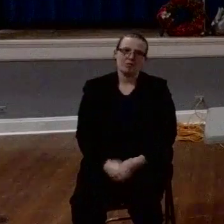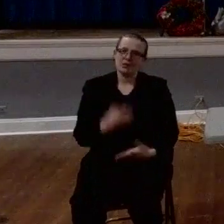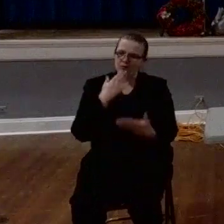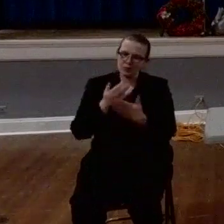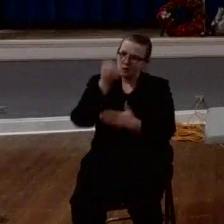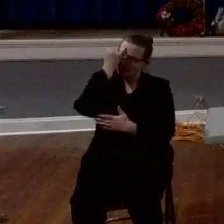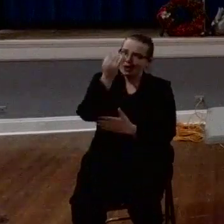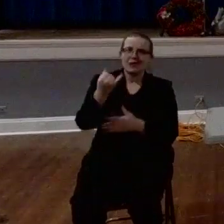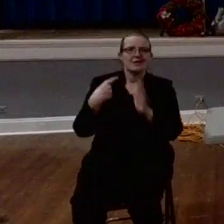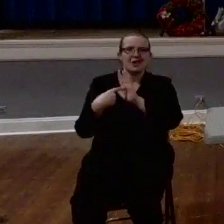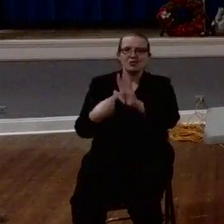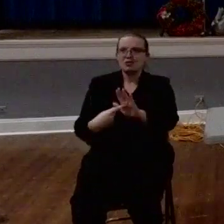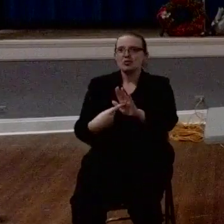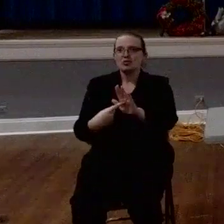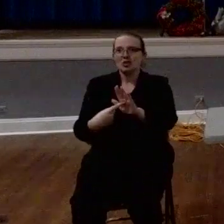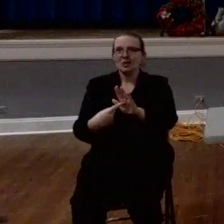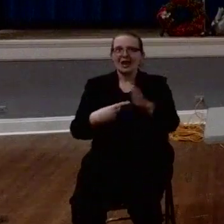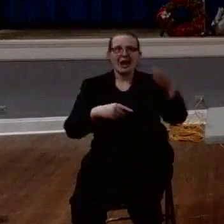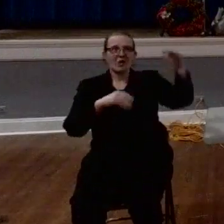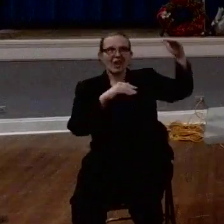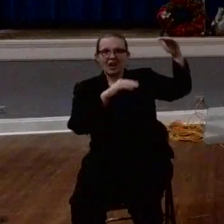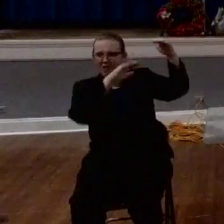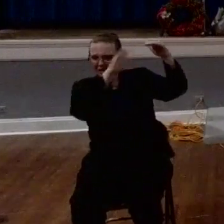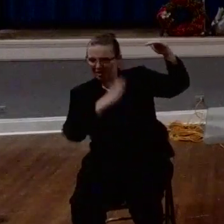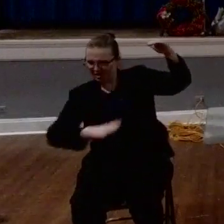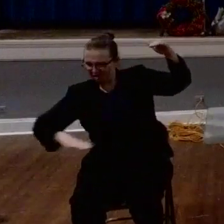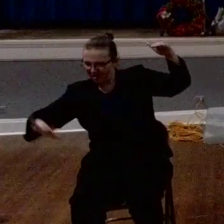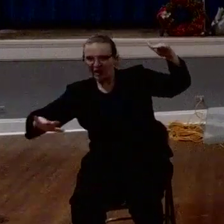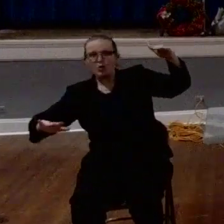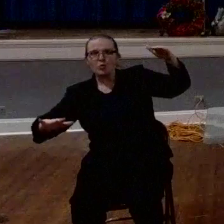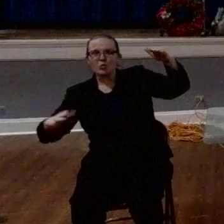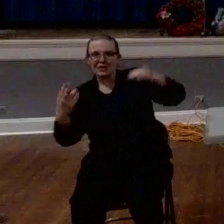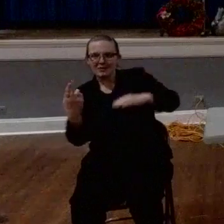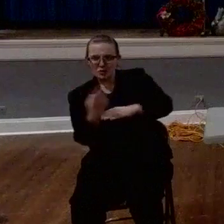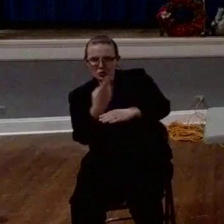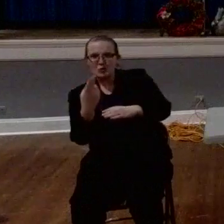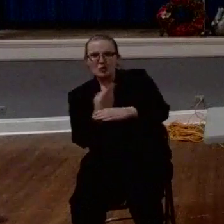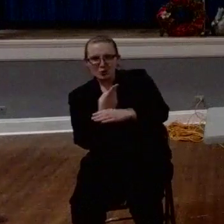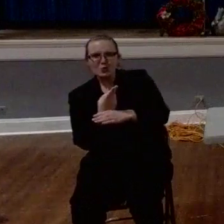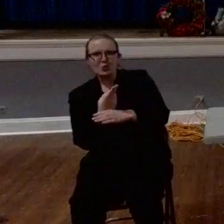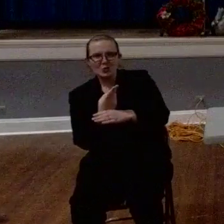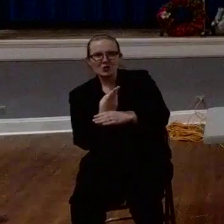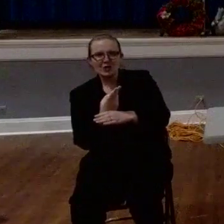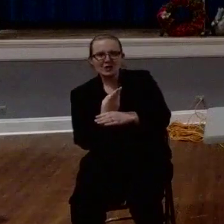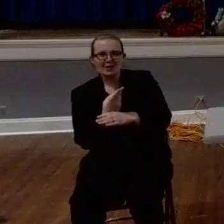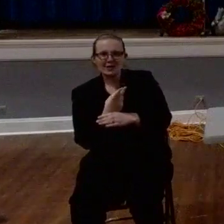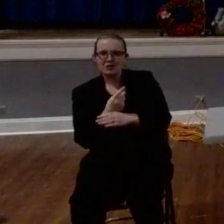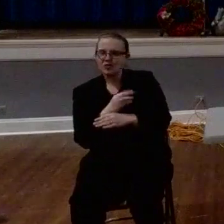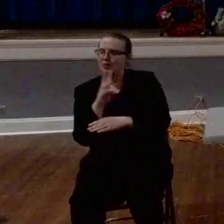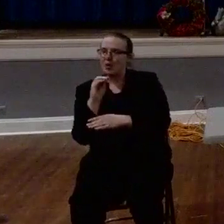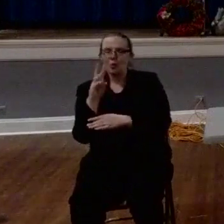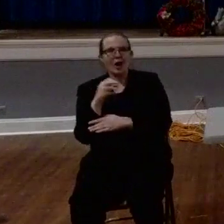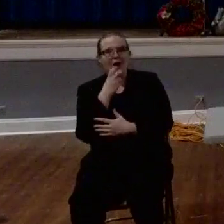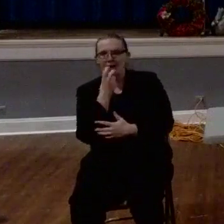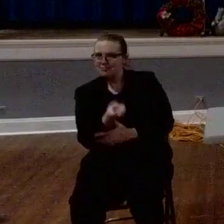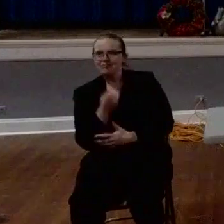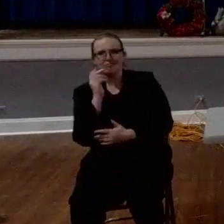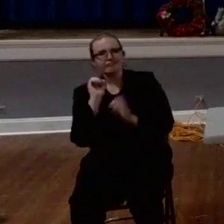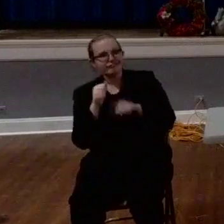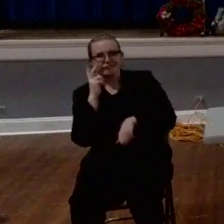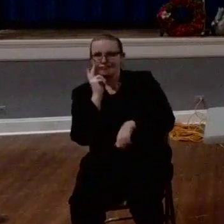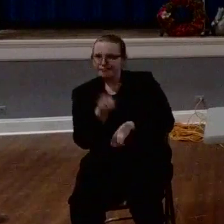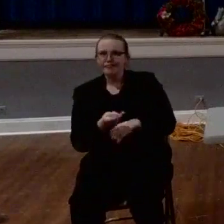move. Shows how that elevation and the heights have been exploited for a wow factor. If you're into wow factors, that